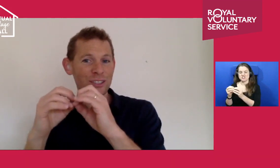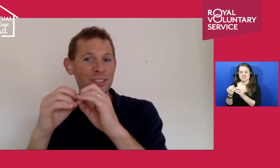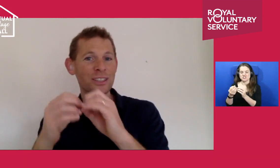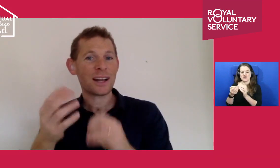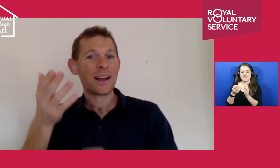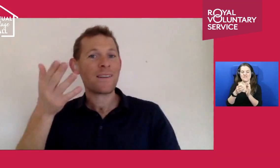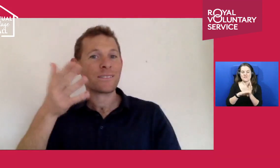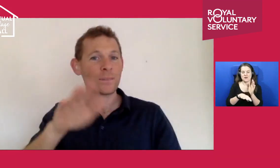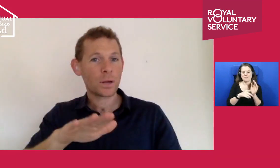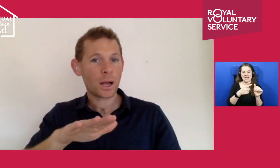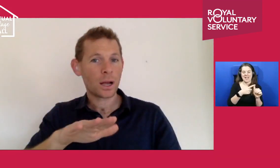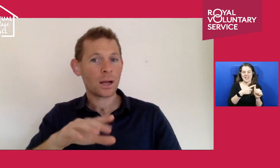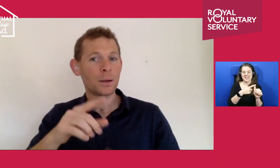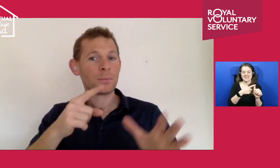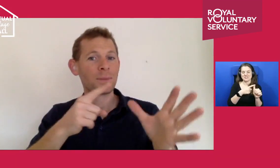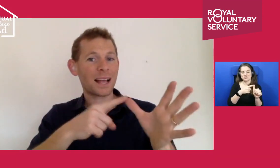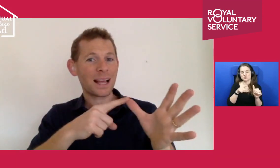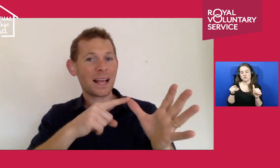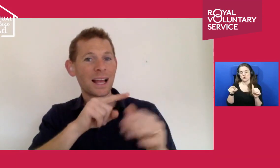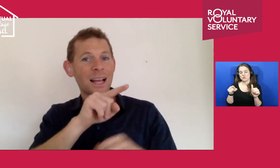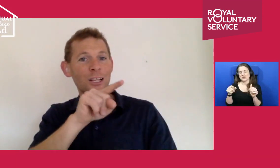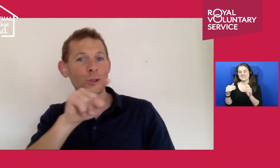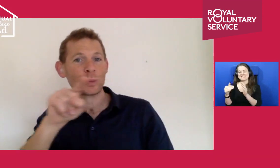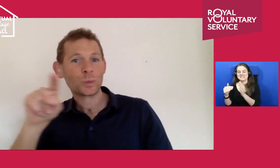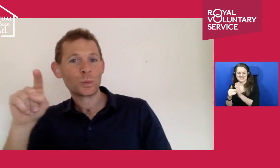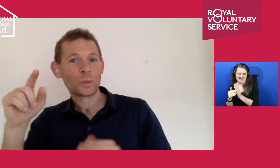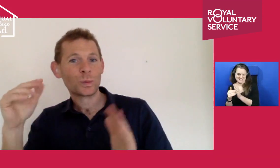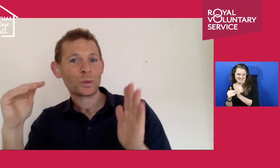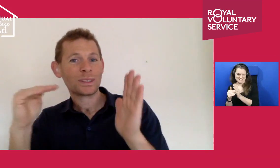letters from A to Z.